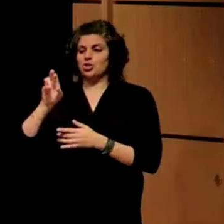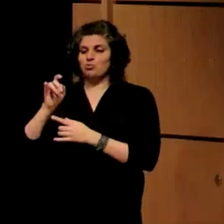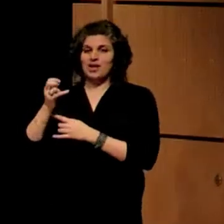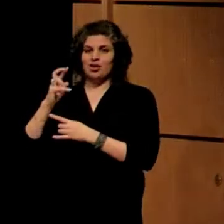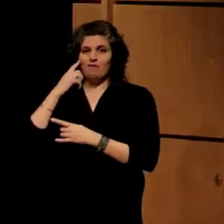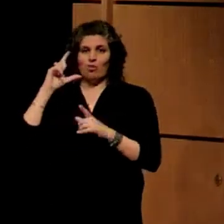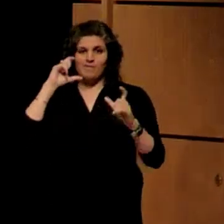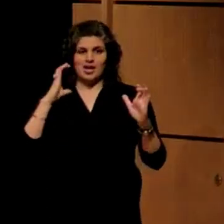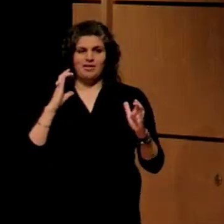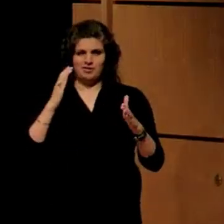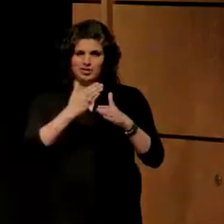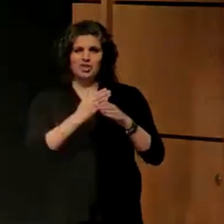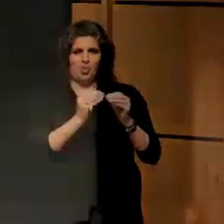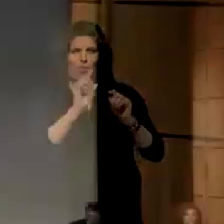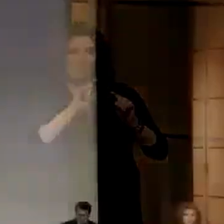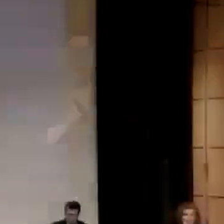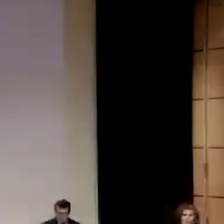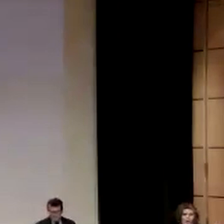the last year. Julia.